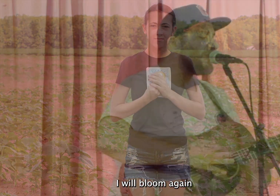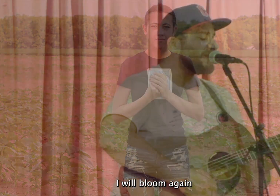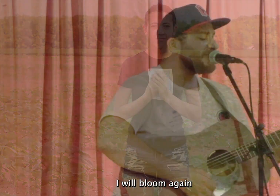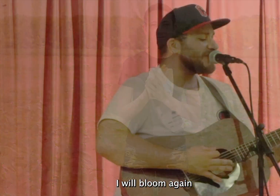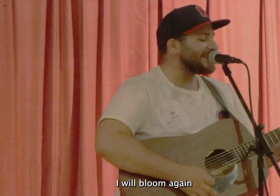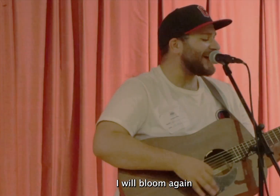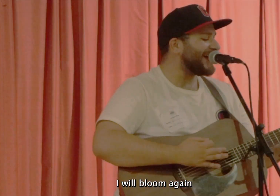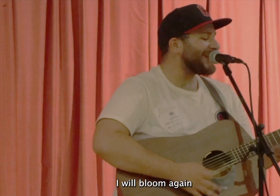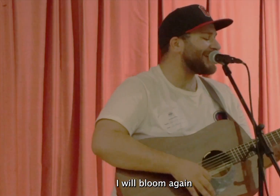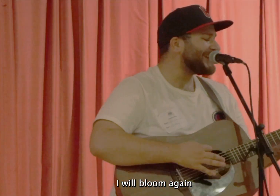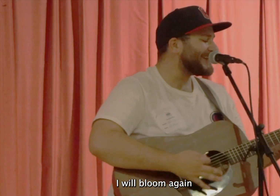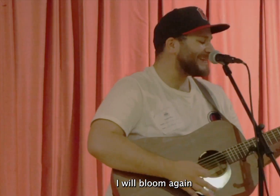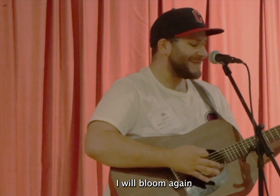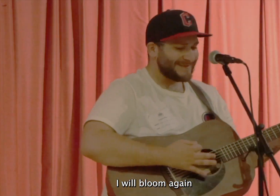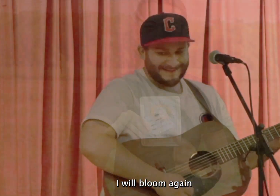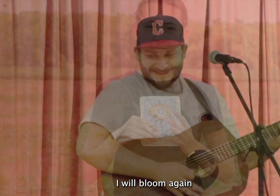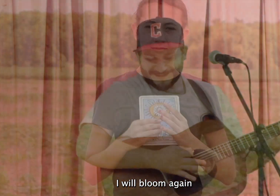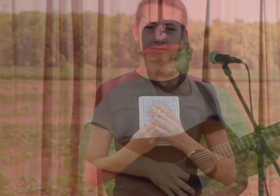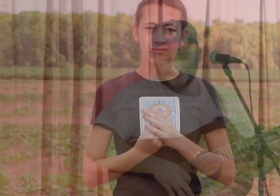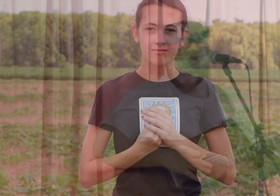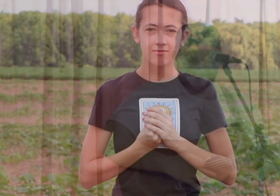will bloom again.